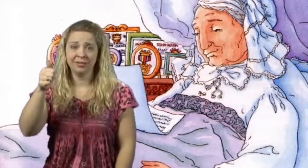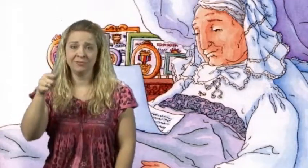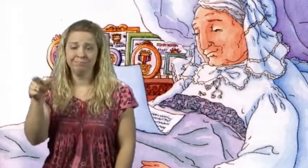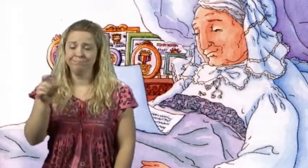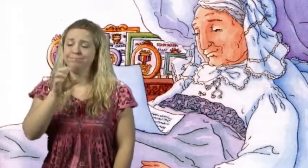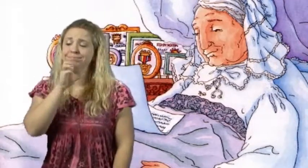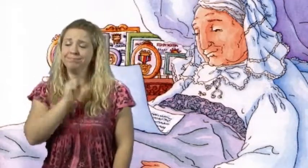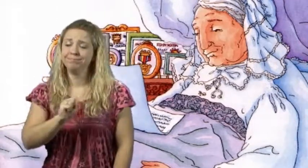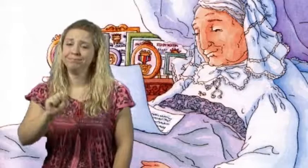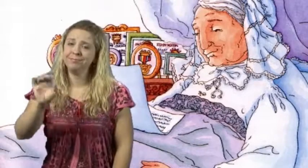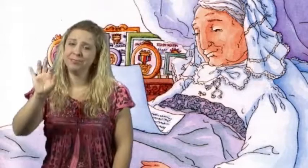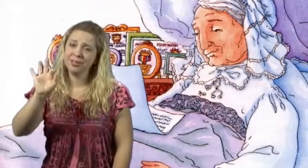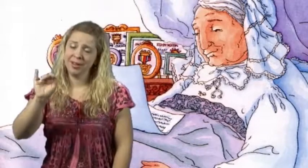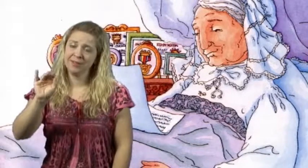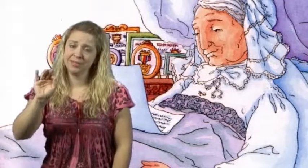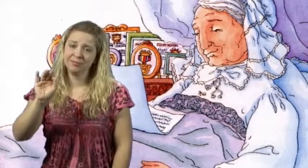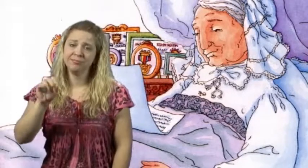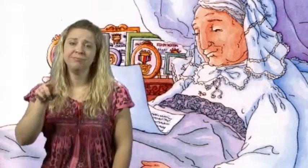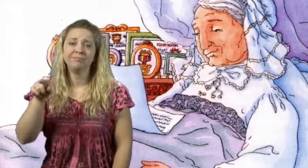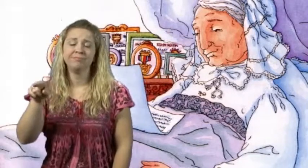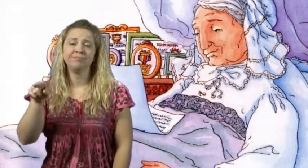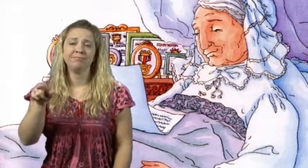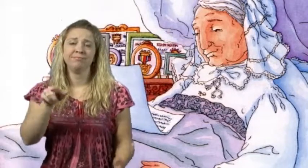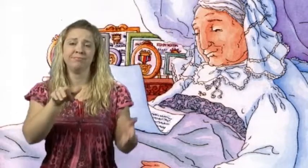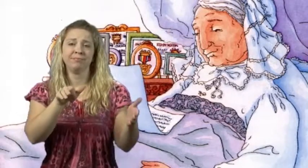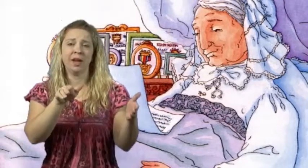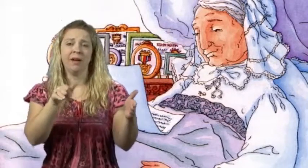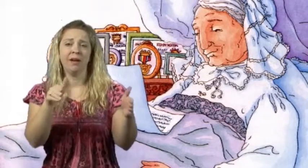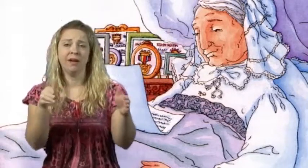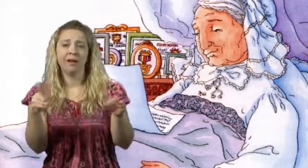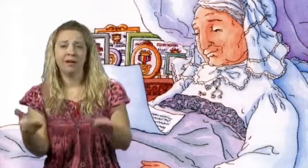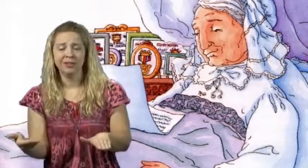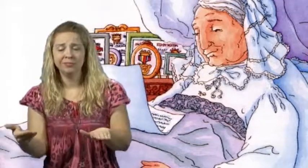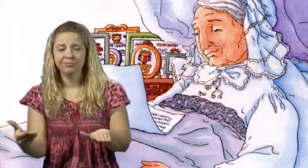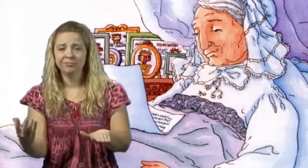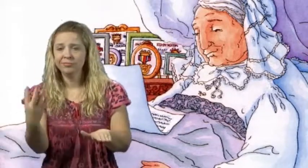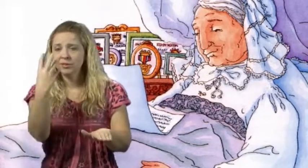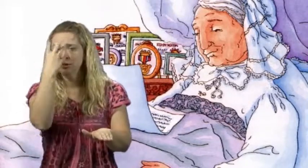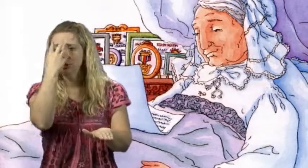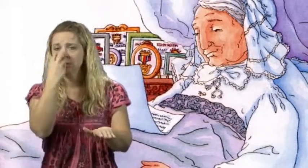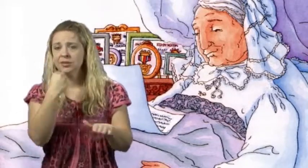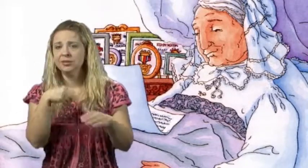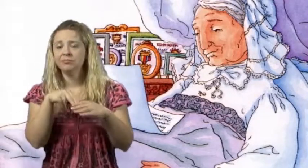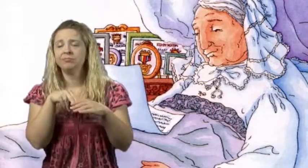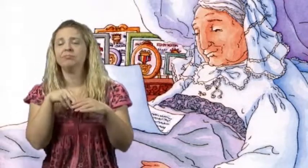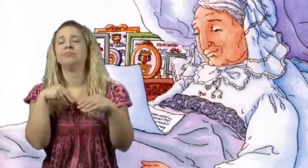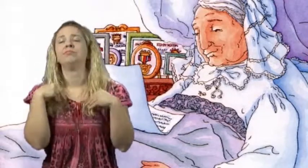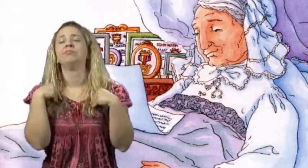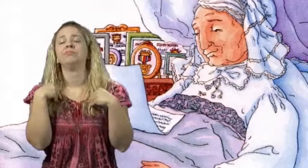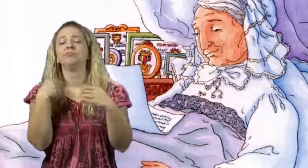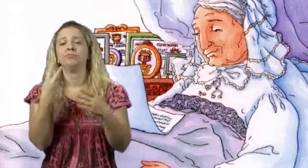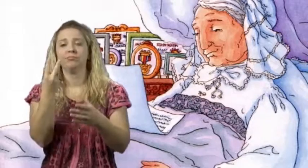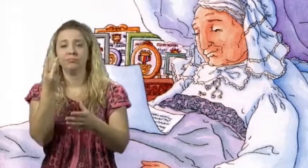On August 13, 1910, at the age of 90, Florence Nightingale died quietly in her